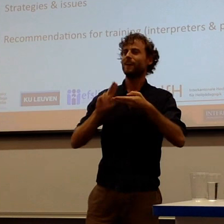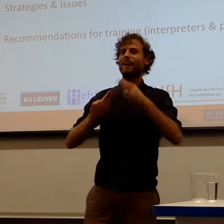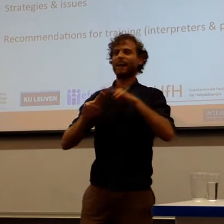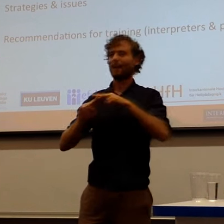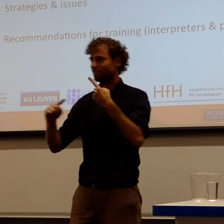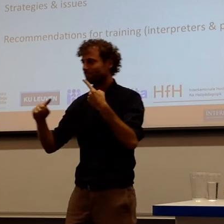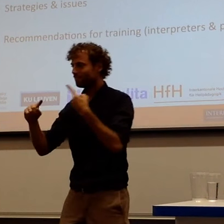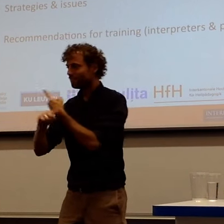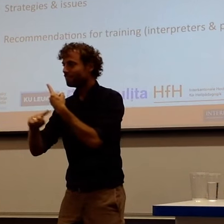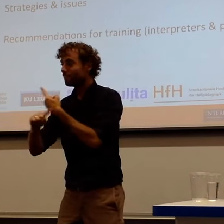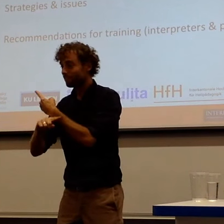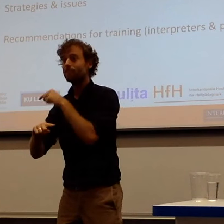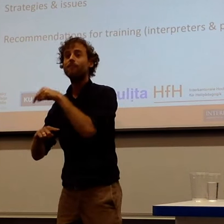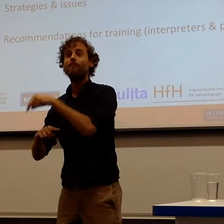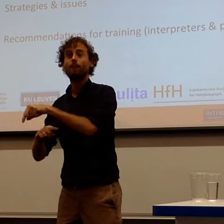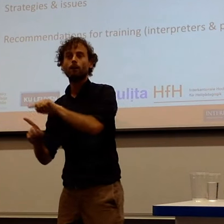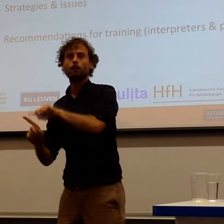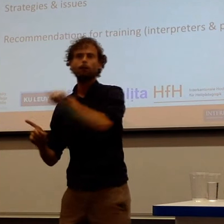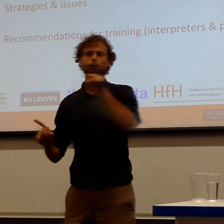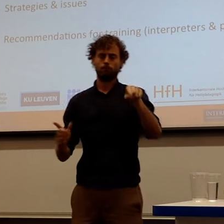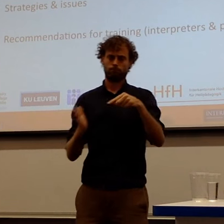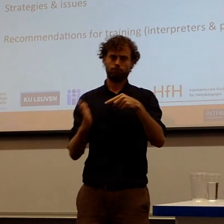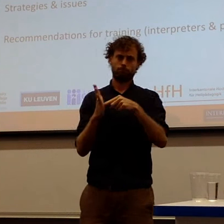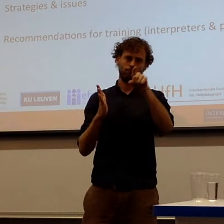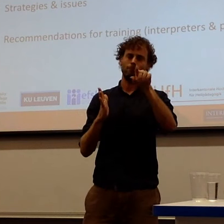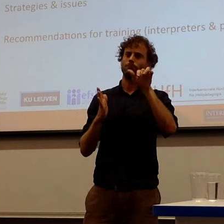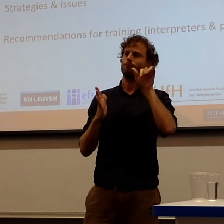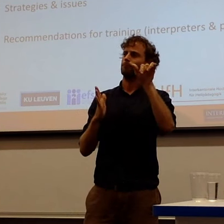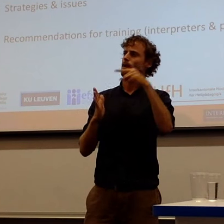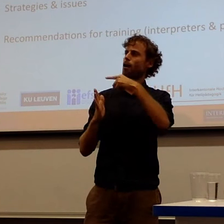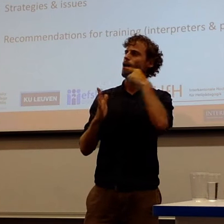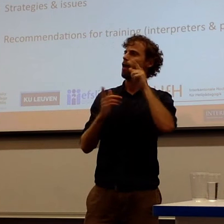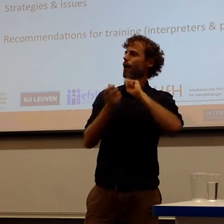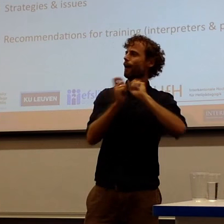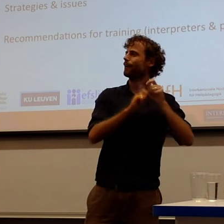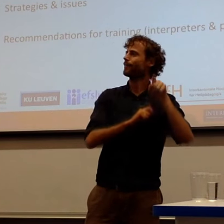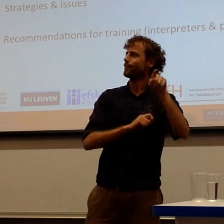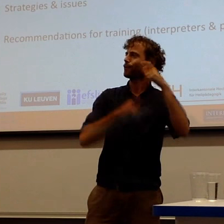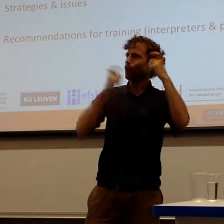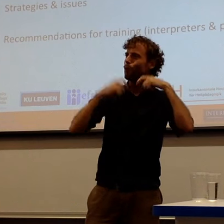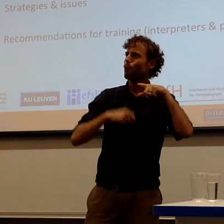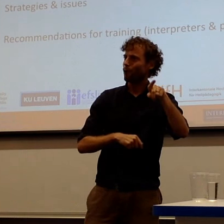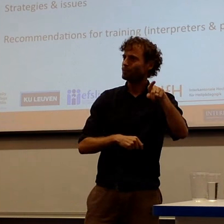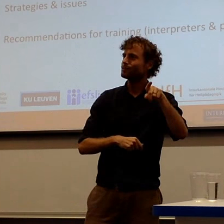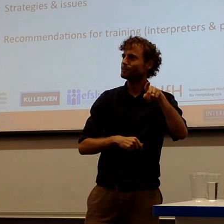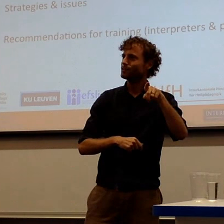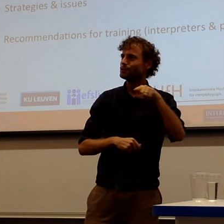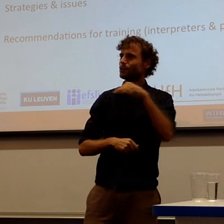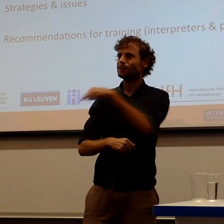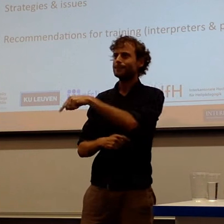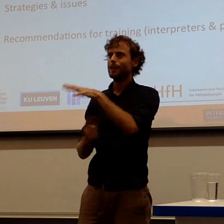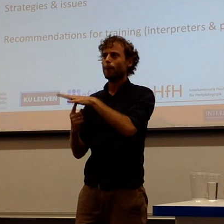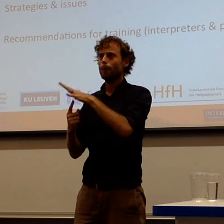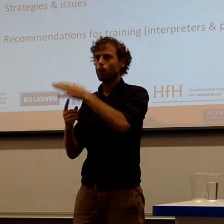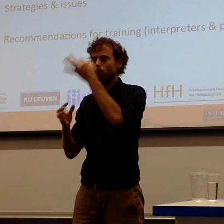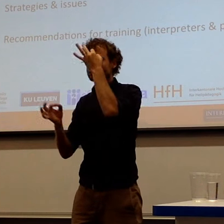people are held very much to their accounts. So if there are any misinterpretations, then people can be perceived to be dishonest or lying in court.